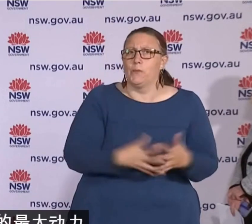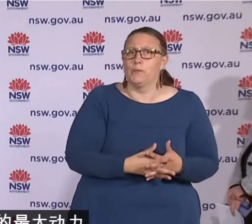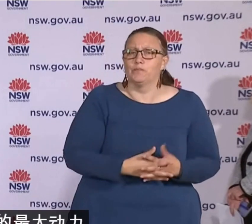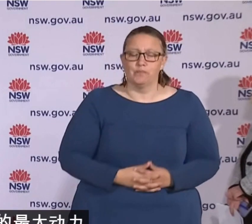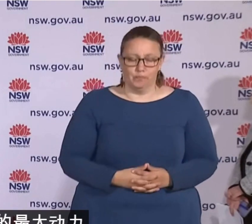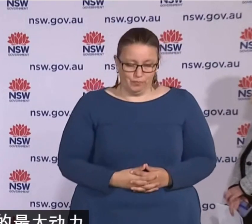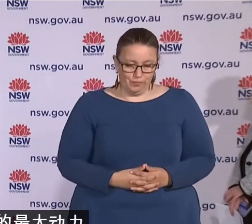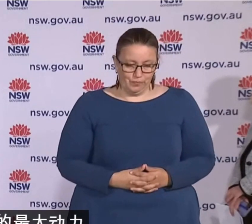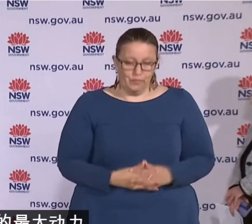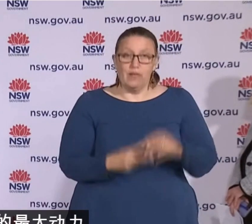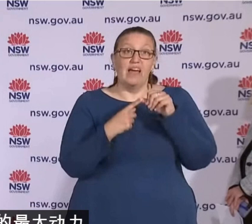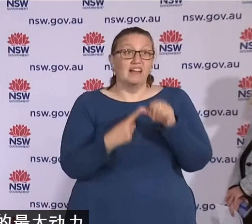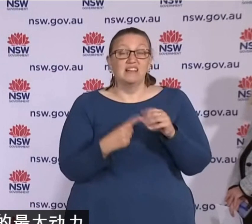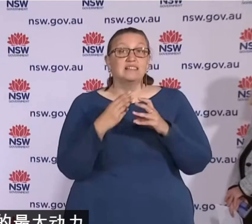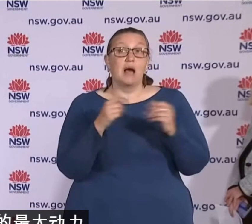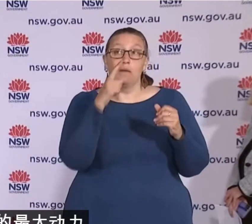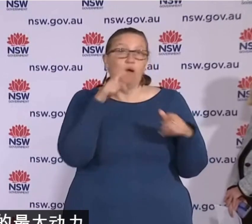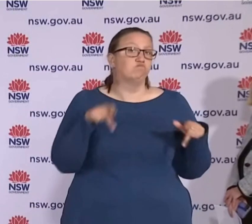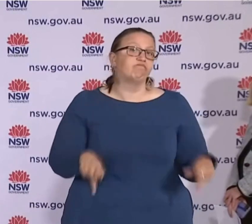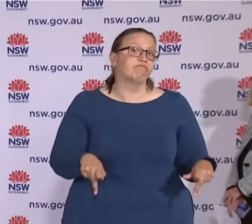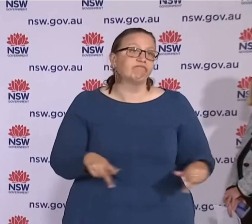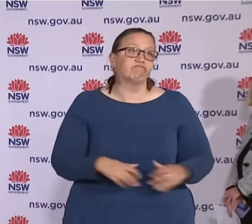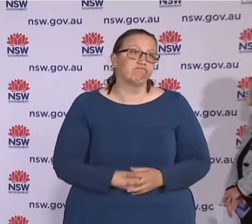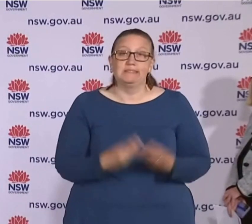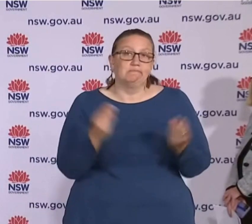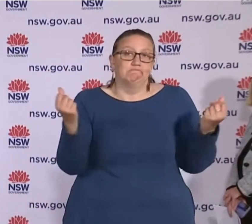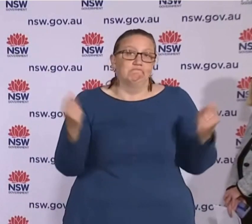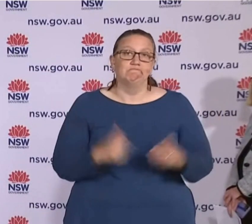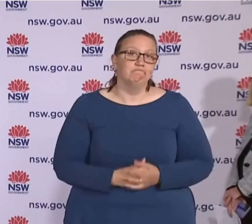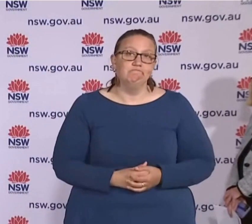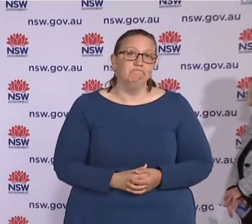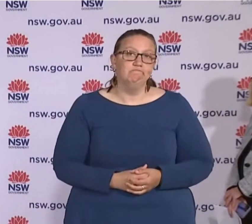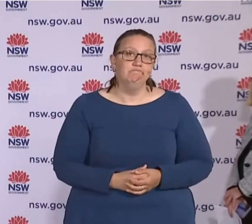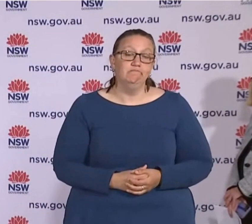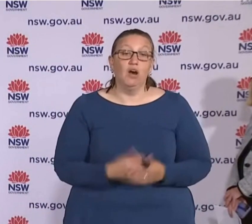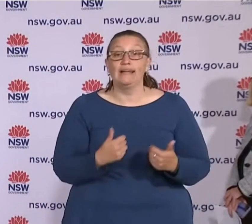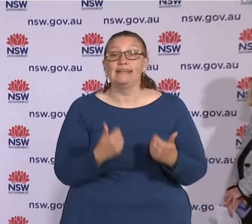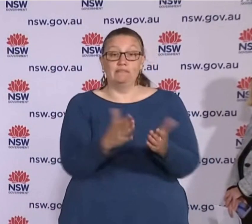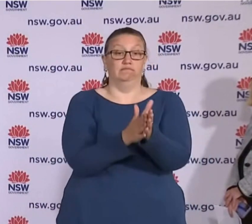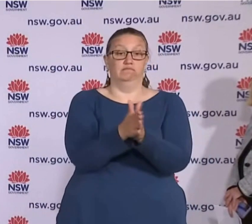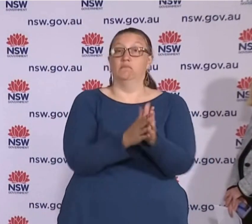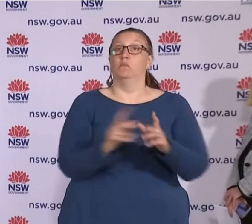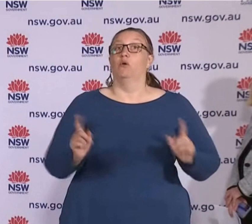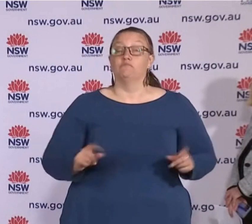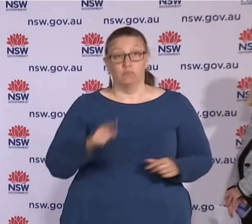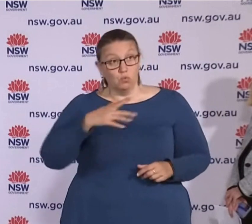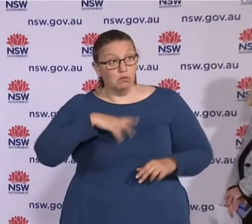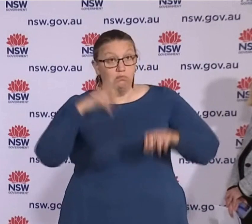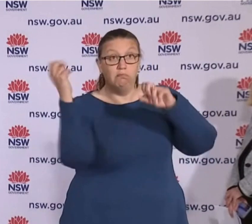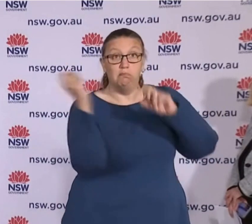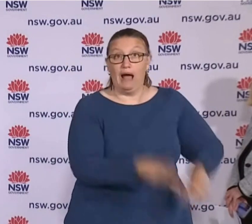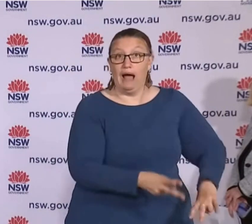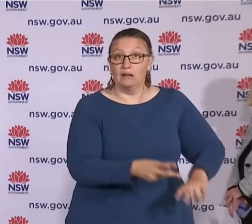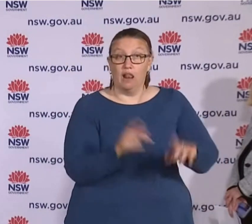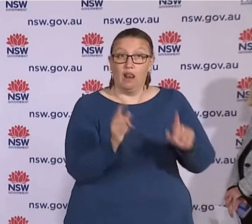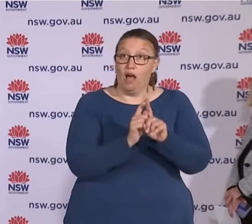the biggest incentive that I think people have is the opportunity to do things we've missed for a long time. And even if